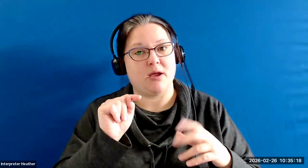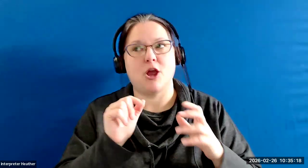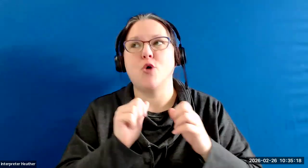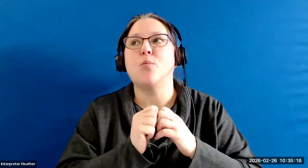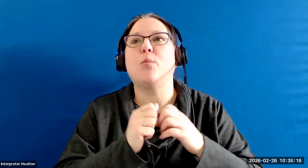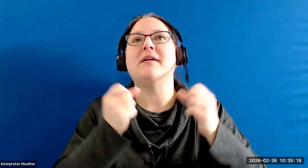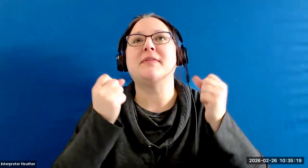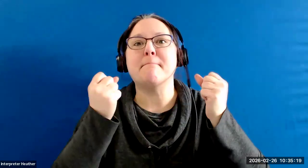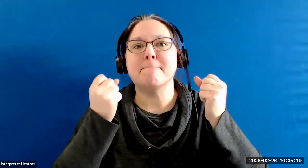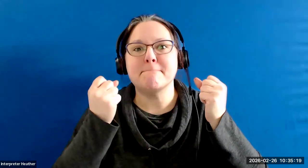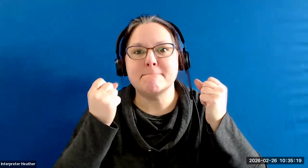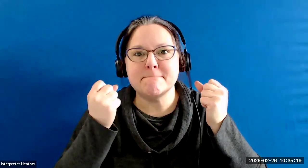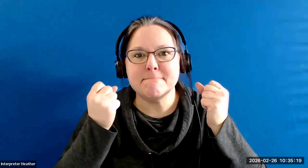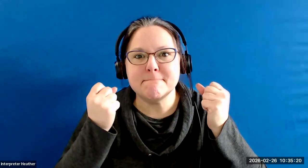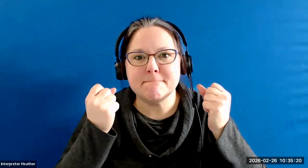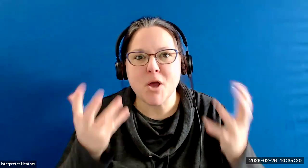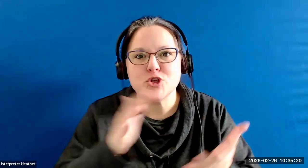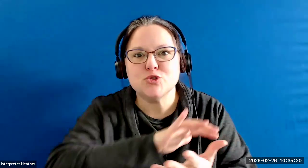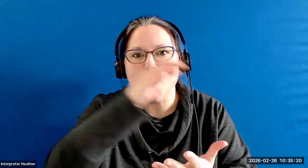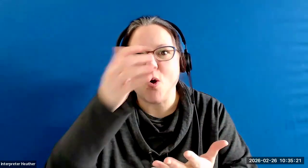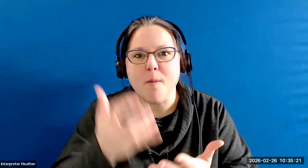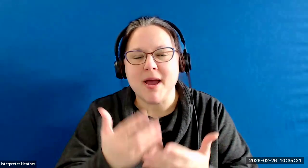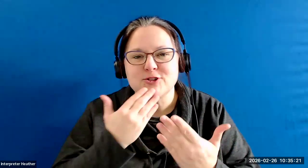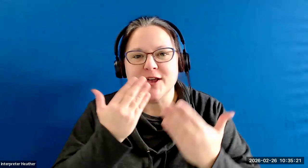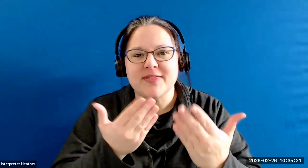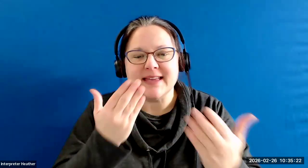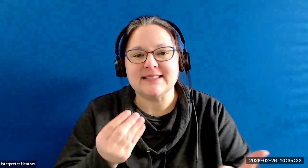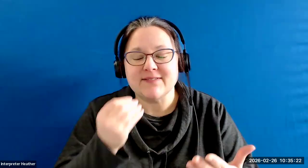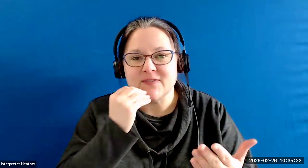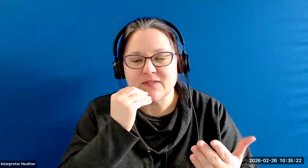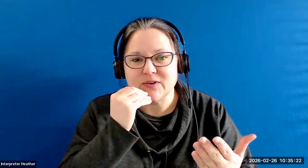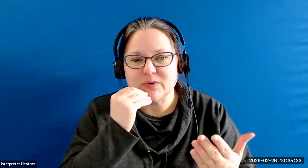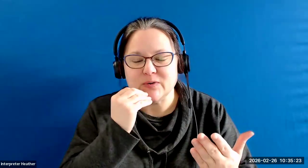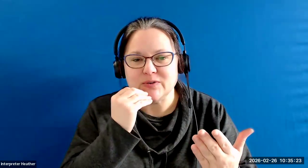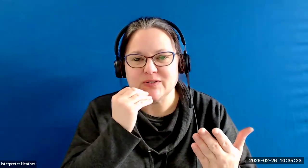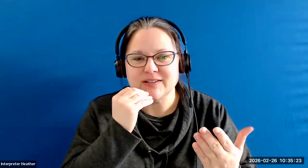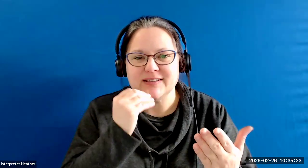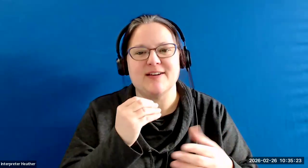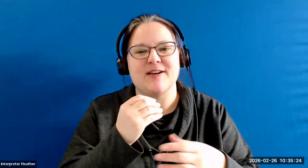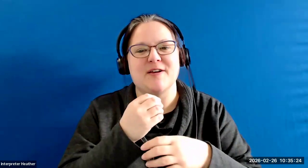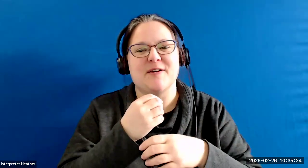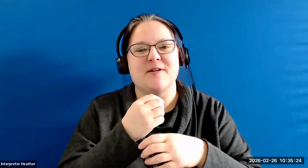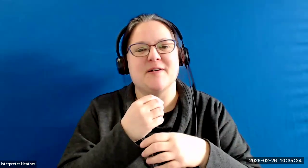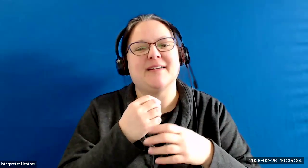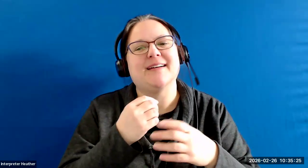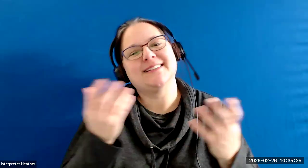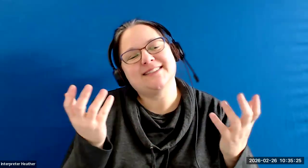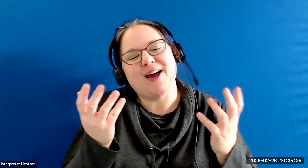multiple Tupperware containers full of Thanksgiving food, that were all, and making sure that there was no turkey because I'm